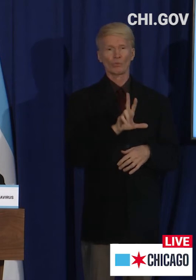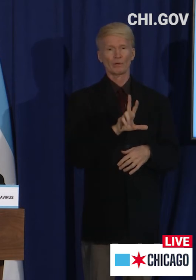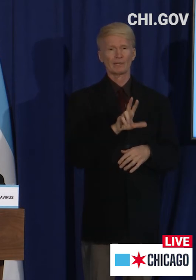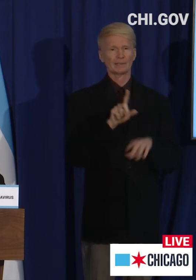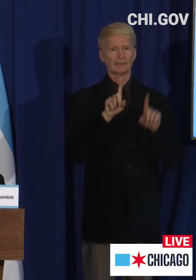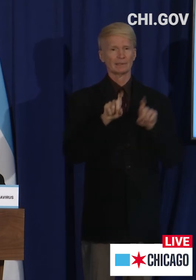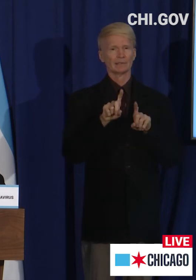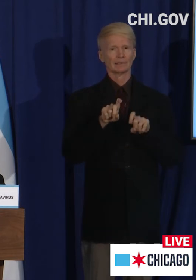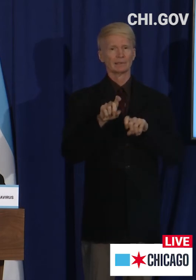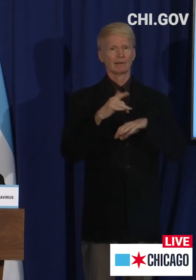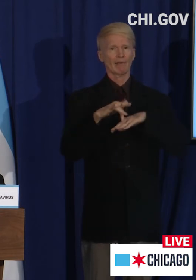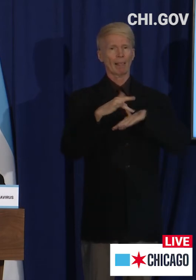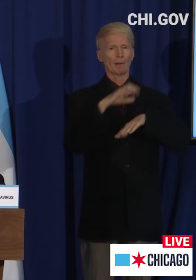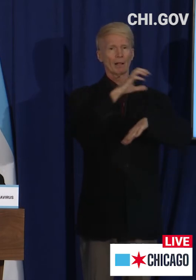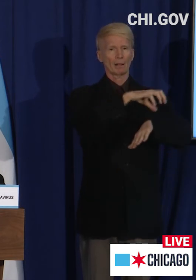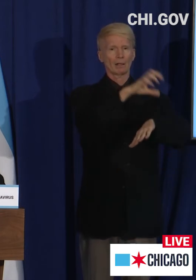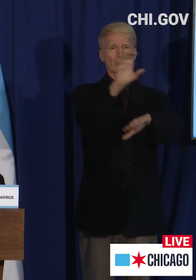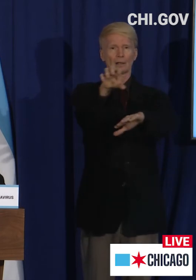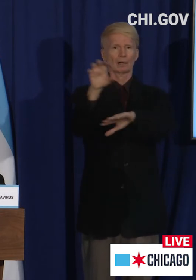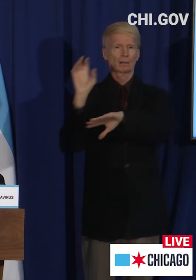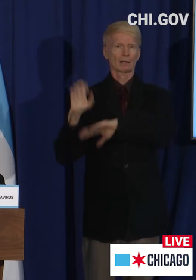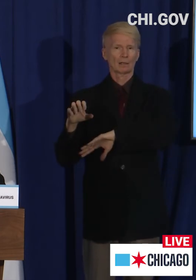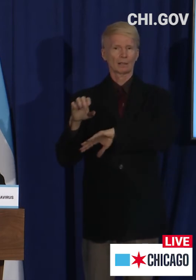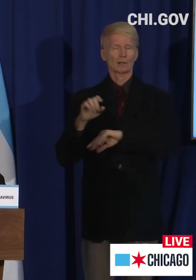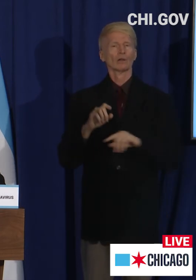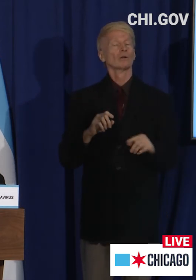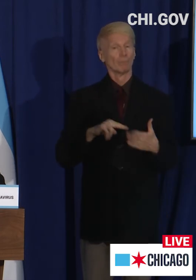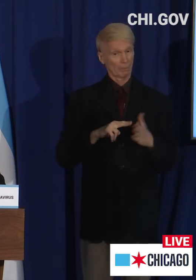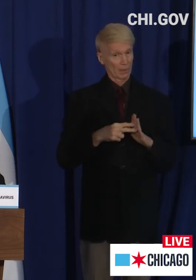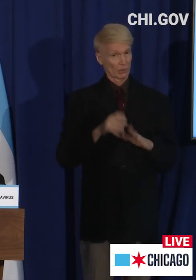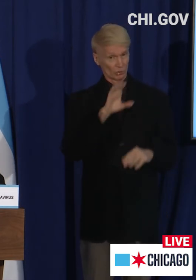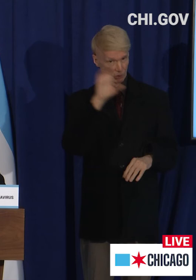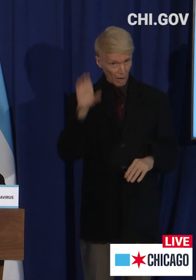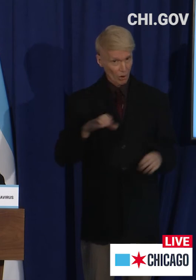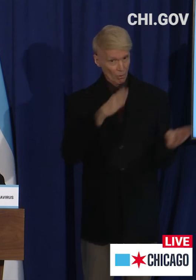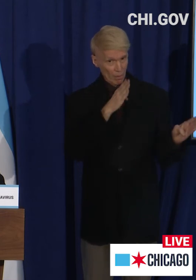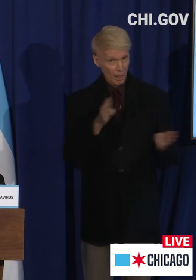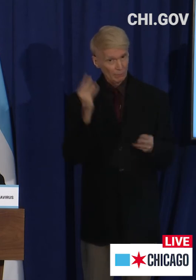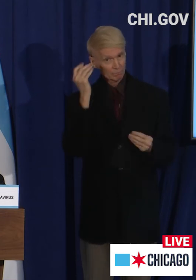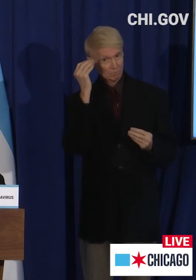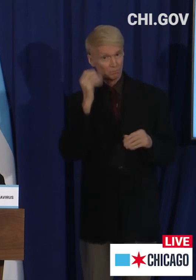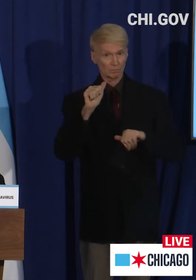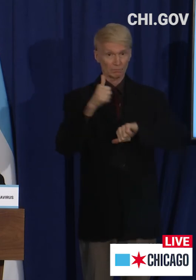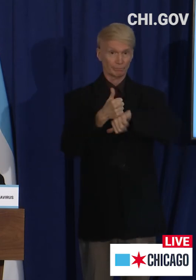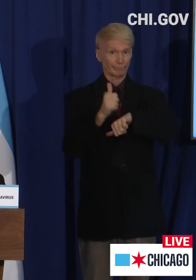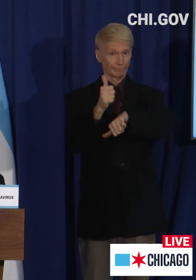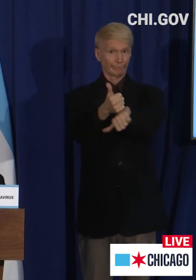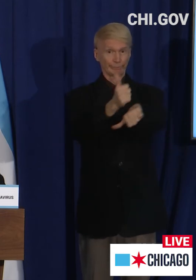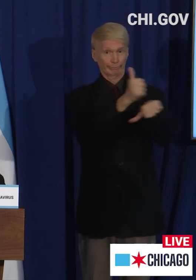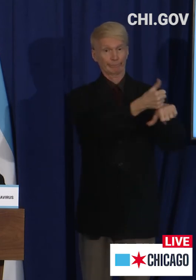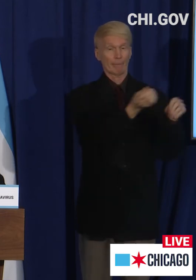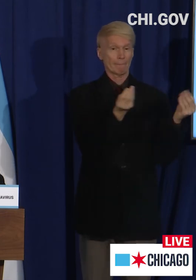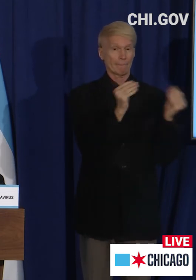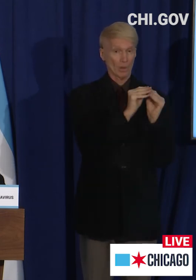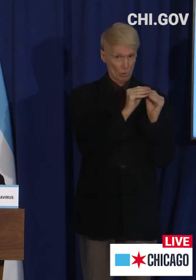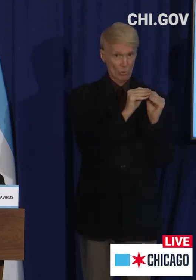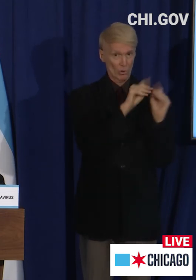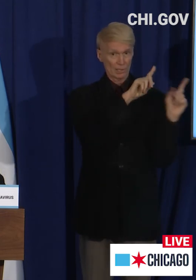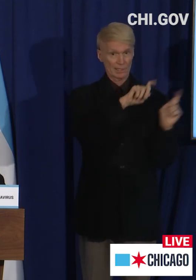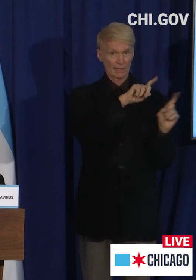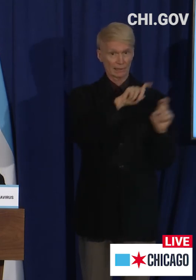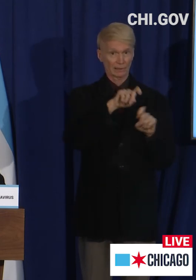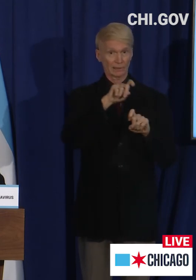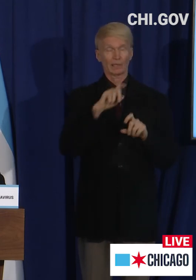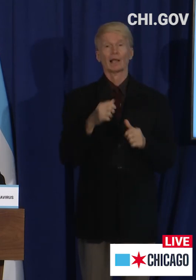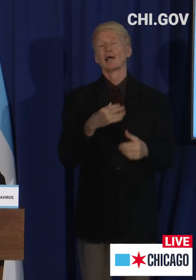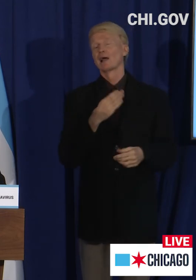testing sites now. Given the increased COVID infection numbers, will the city increase its consistent testing sites? And will the city